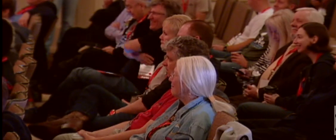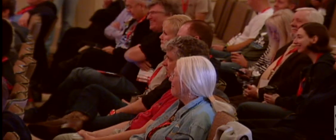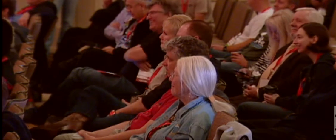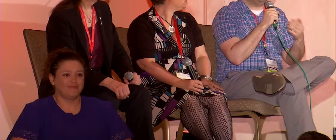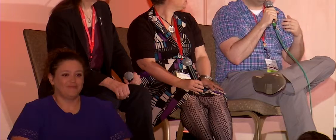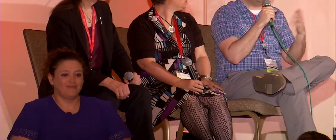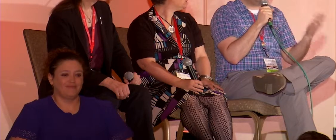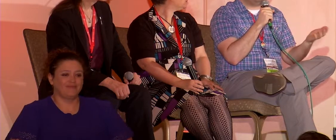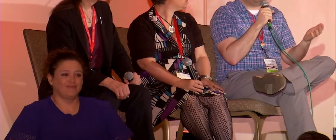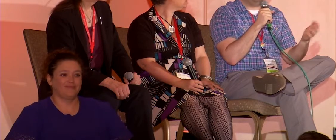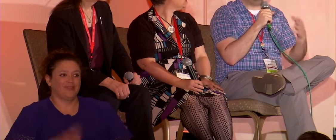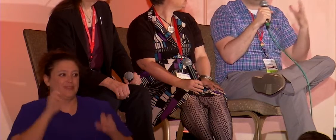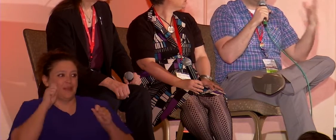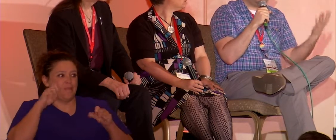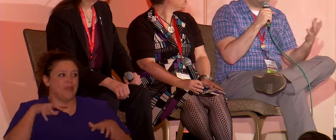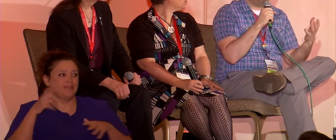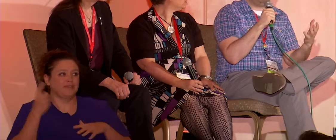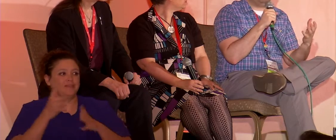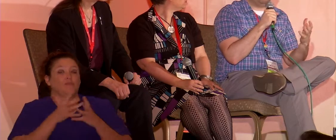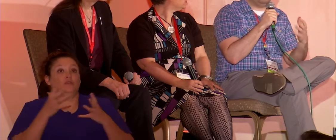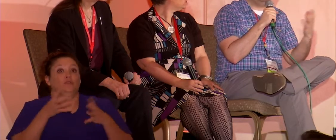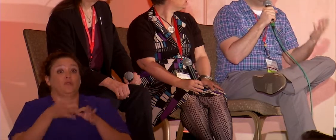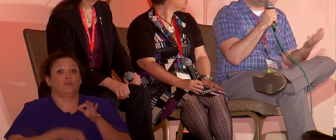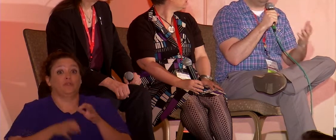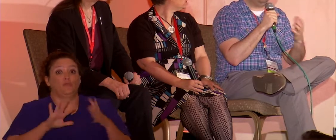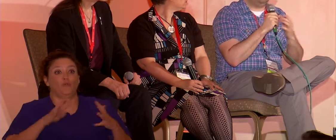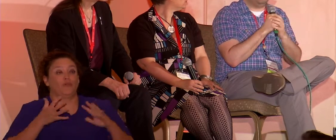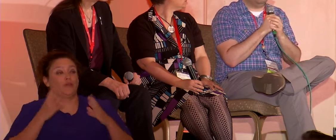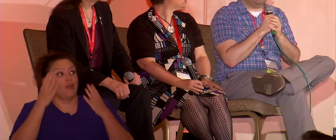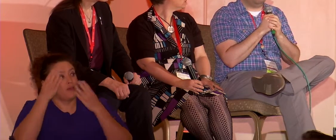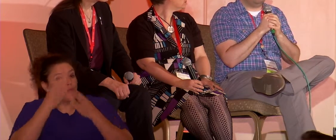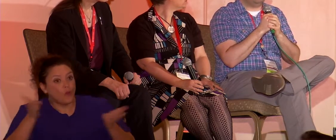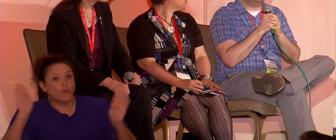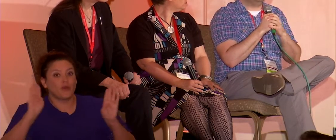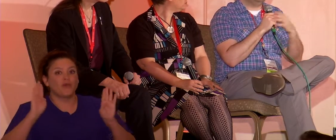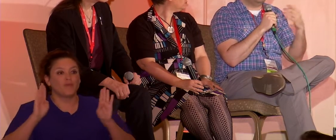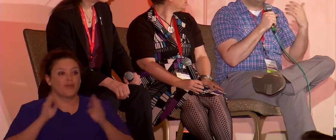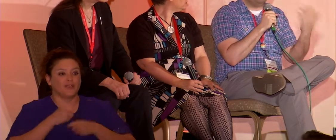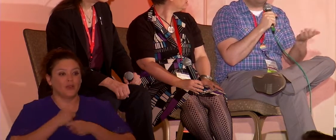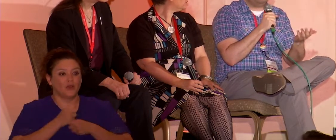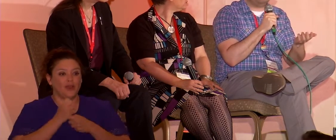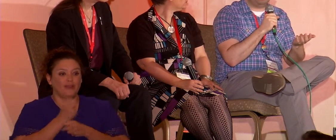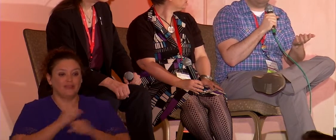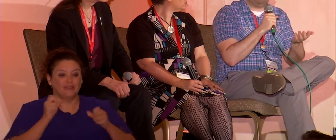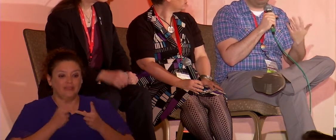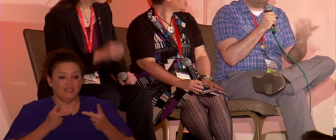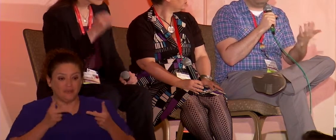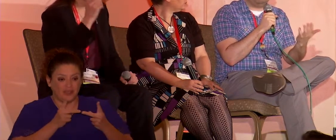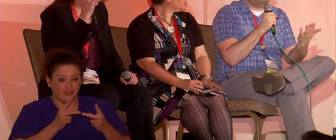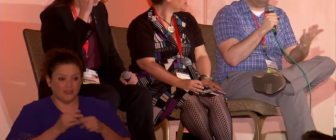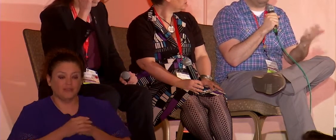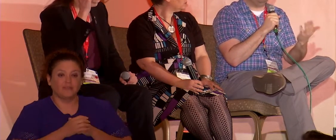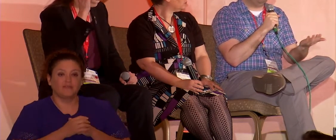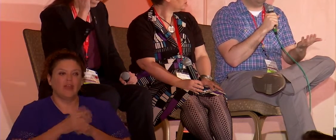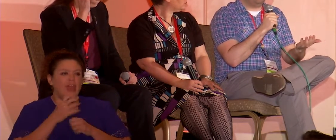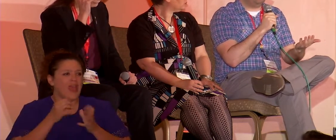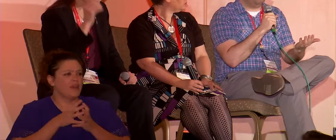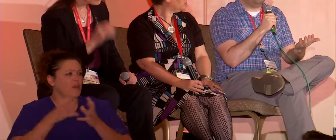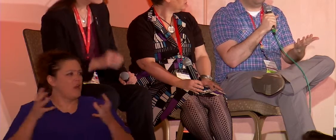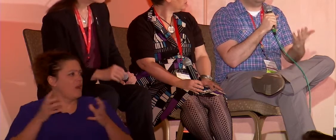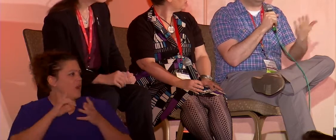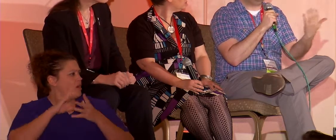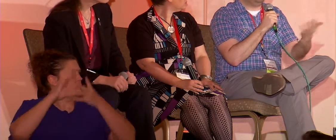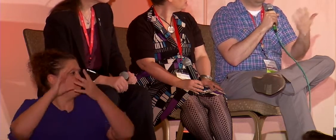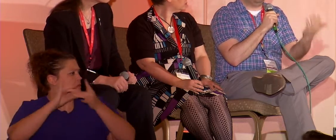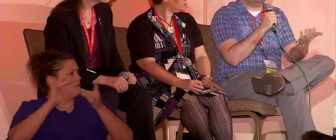Amazing how something so simple can kind of open our mind to, you know, creating safer spaces, as well as a lot of the rhetoric in your program. I don't know if you read the